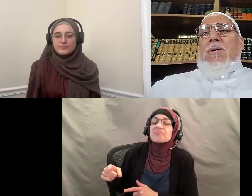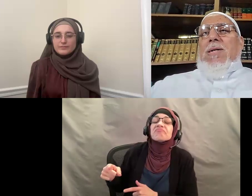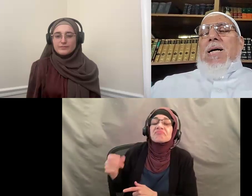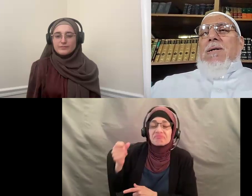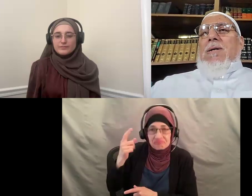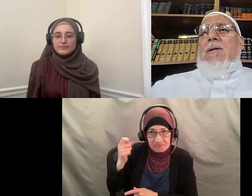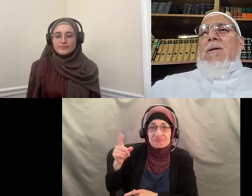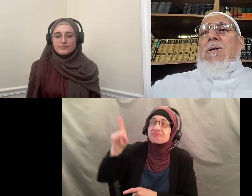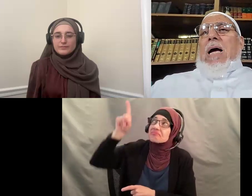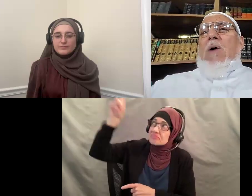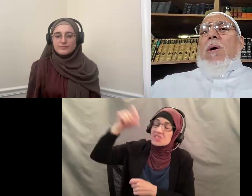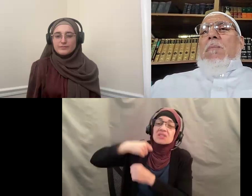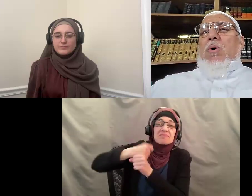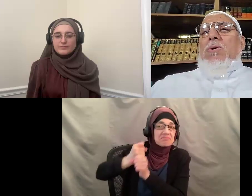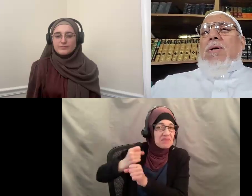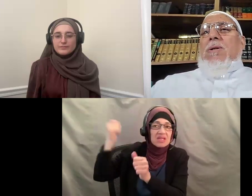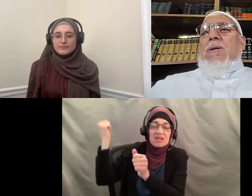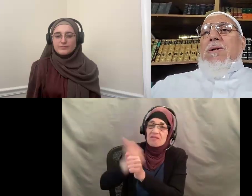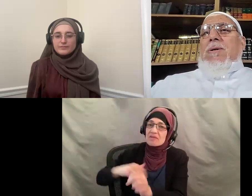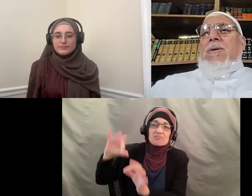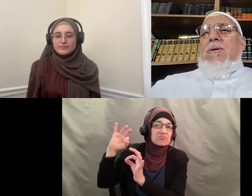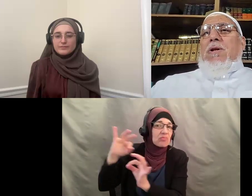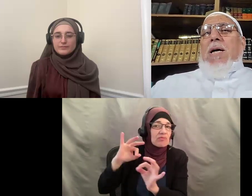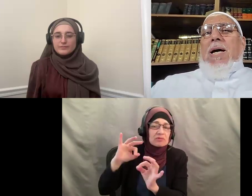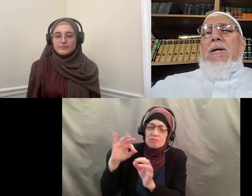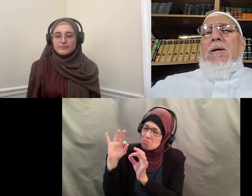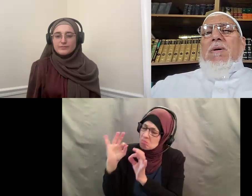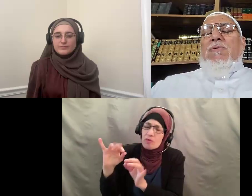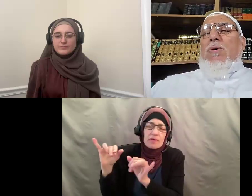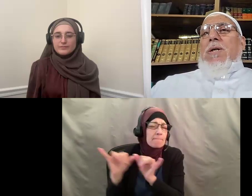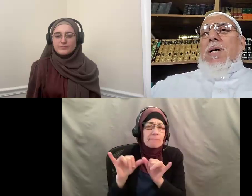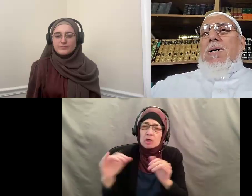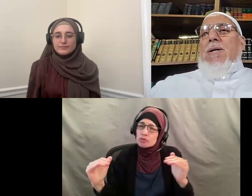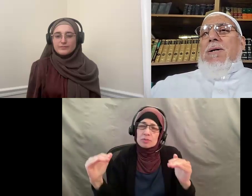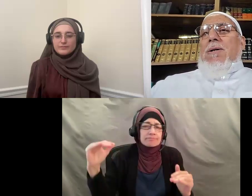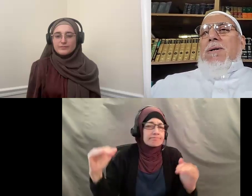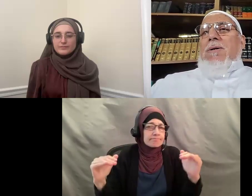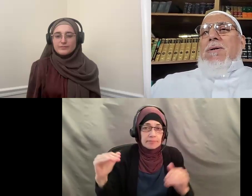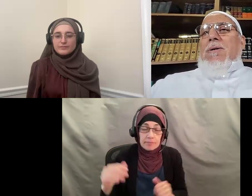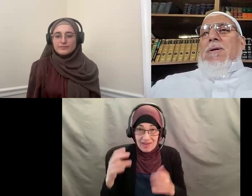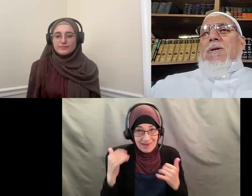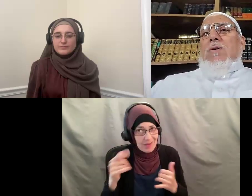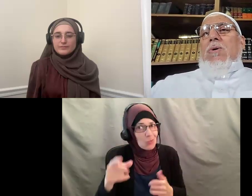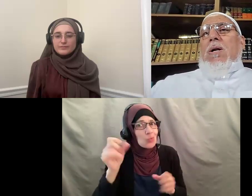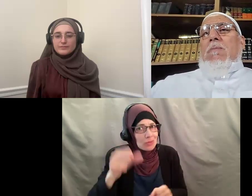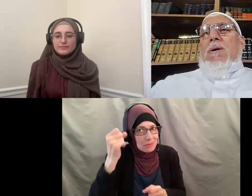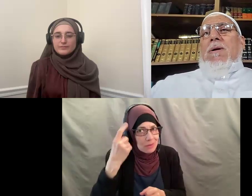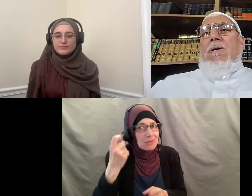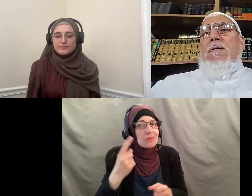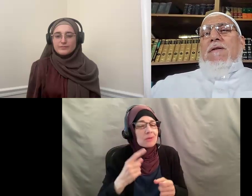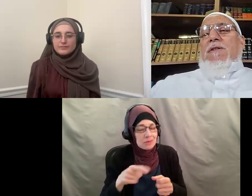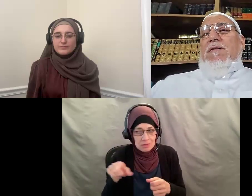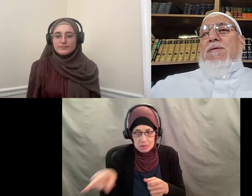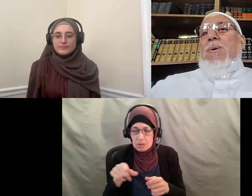Now you understand how important the ayah number 49 in Surah